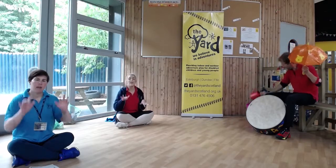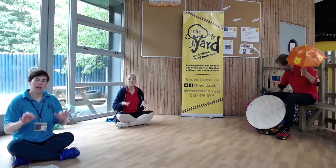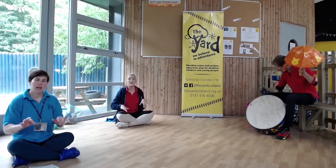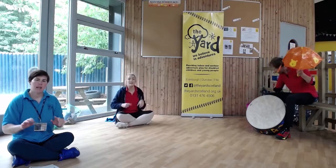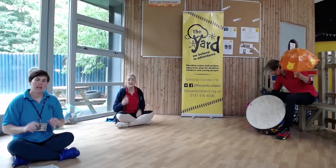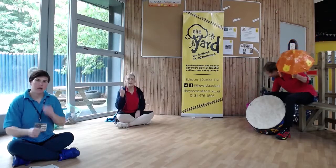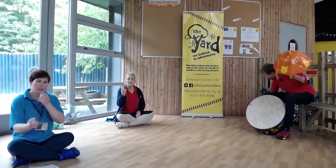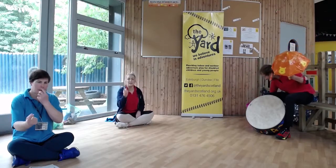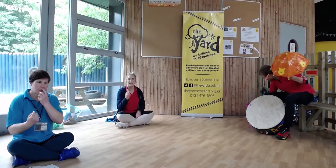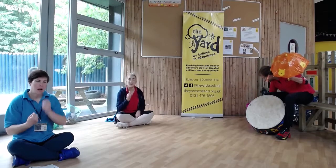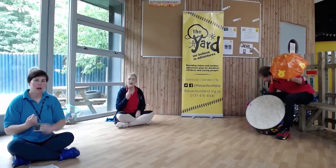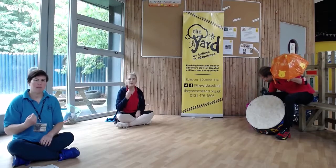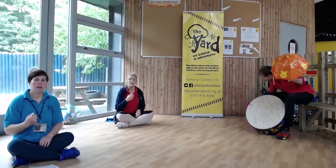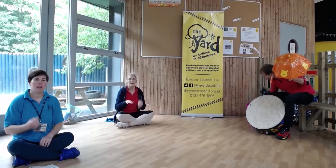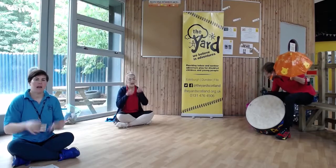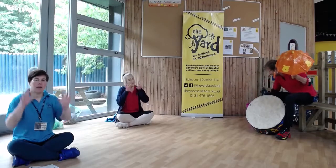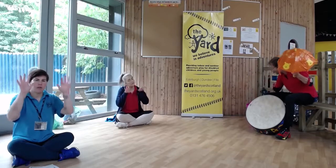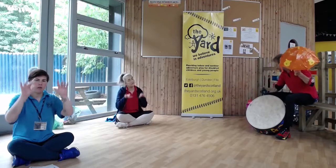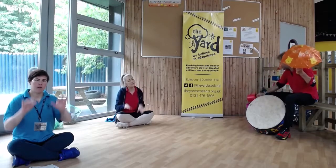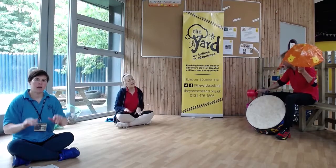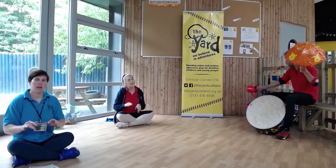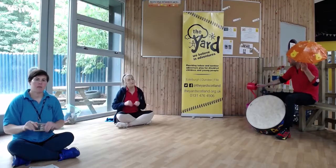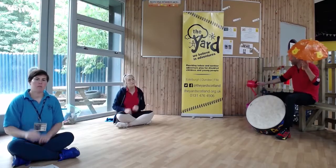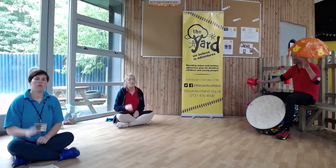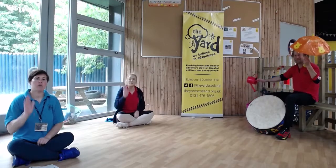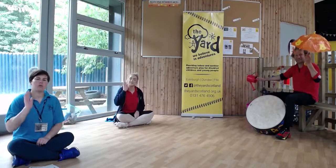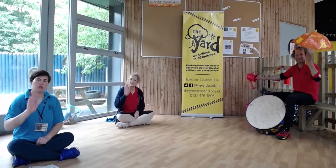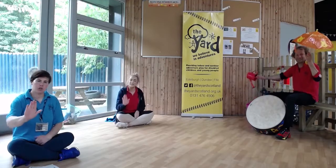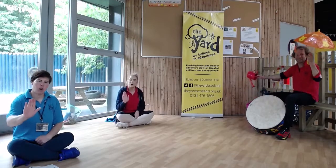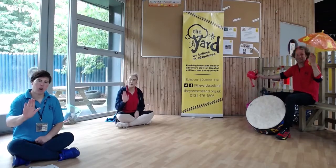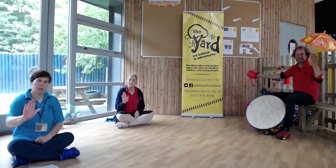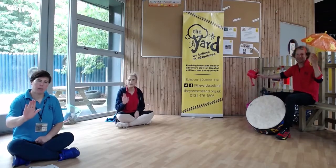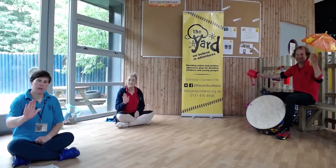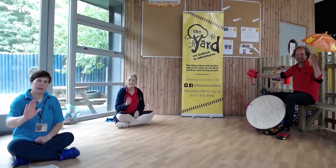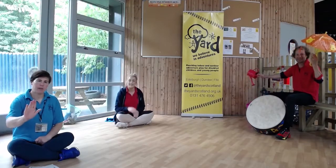rain keeps on coming and the rain won't stop.